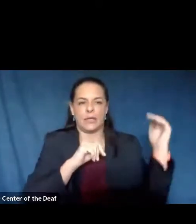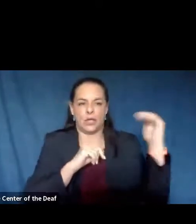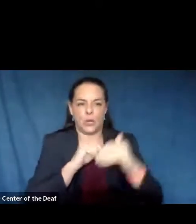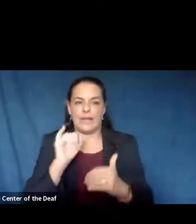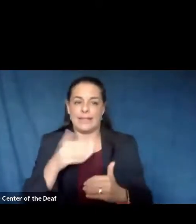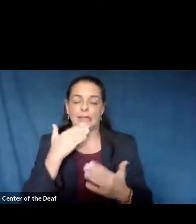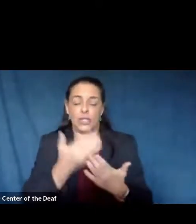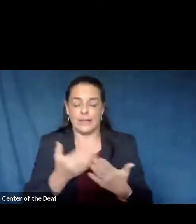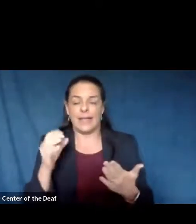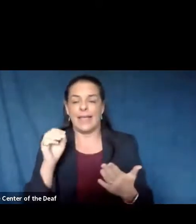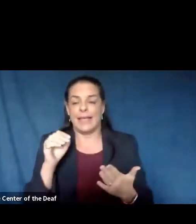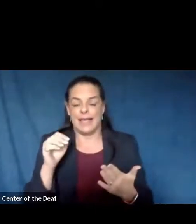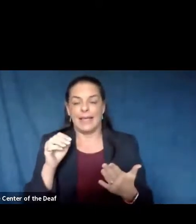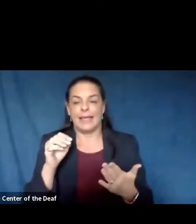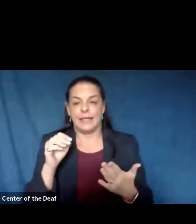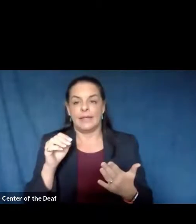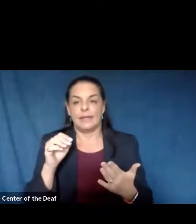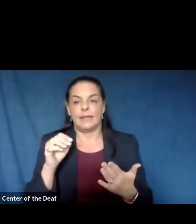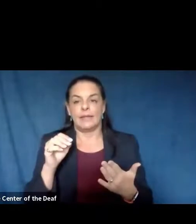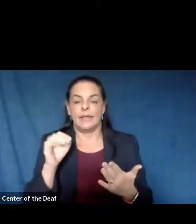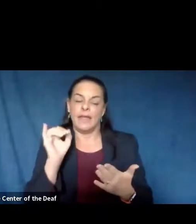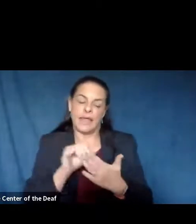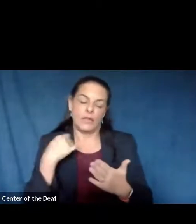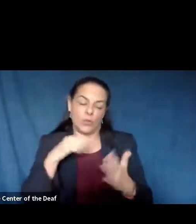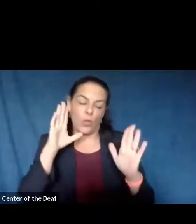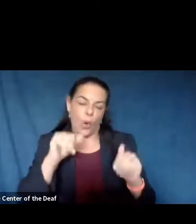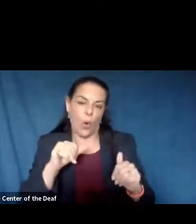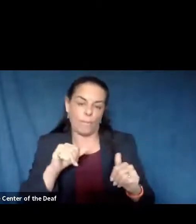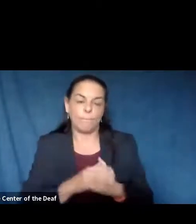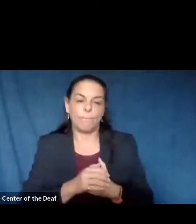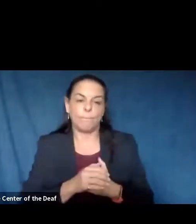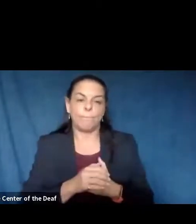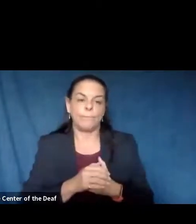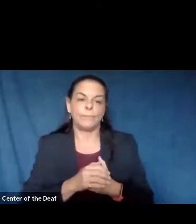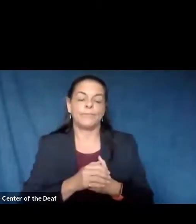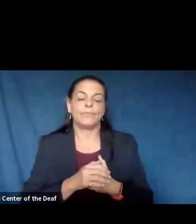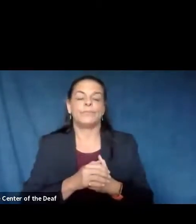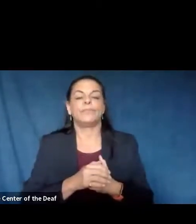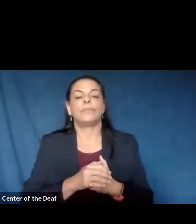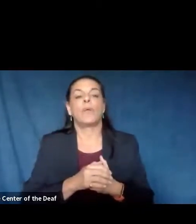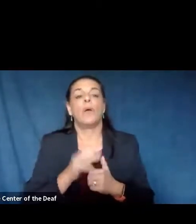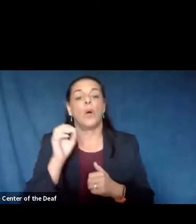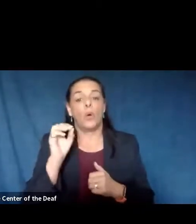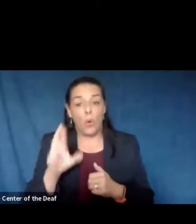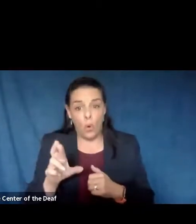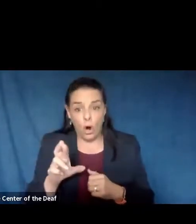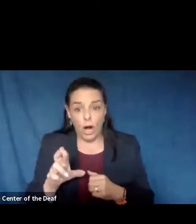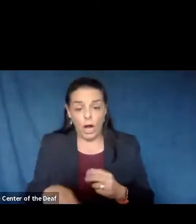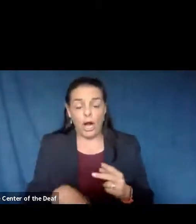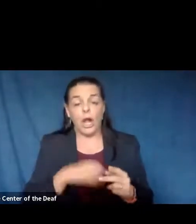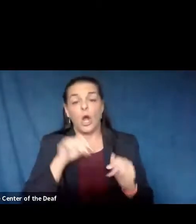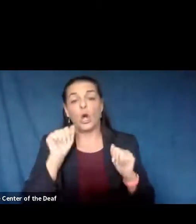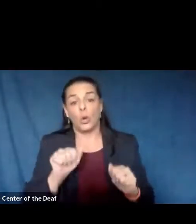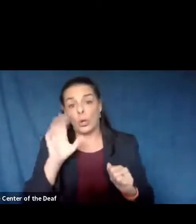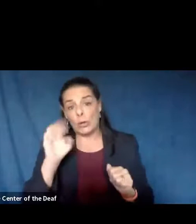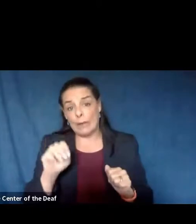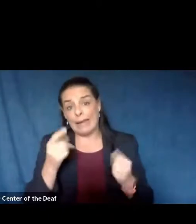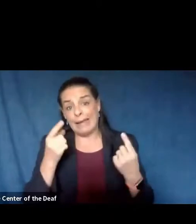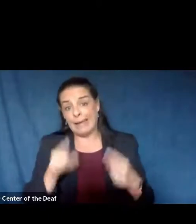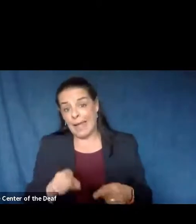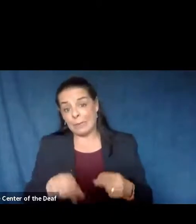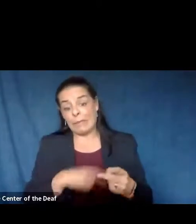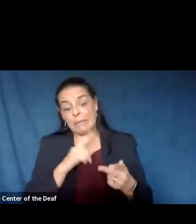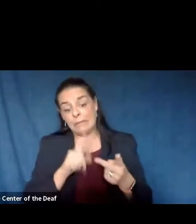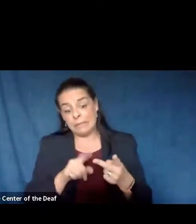good thing. And that's where we hope that we end up. The other way this could go, and we're just wanting to put this out here for everybody, is